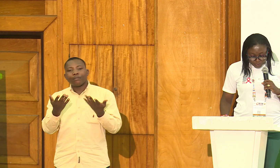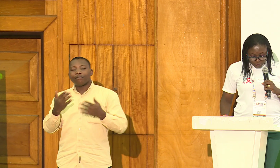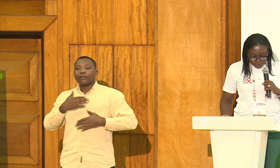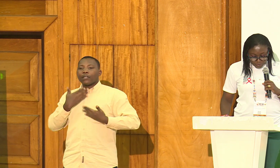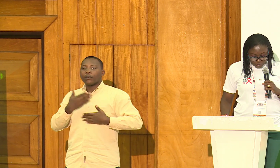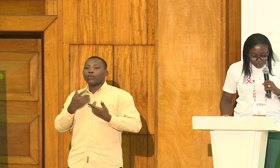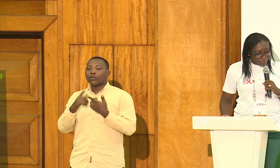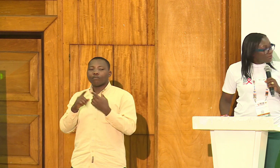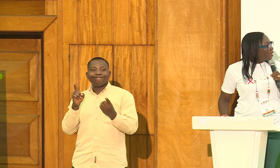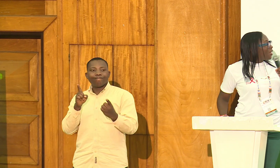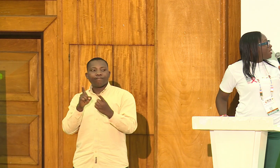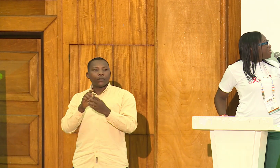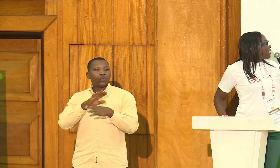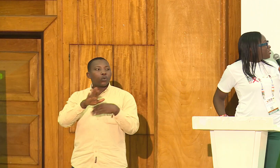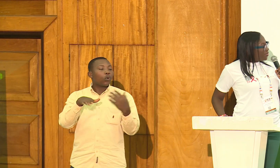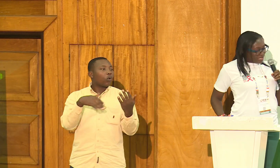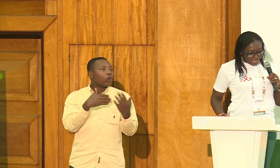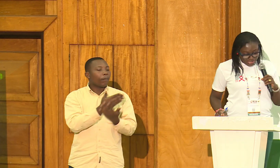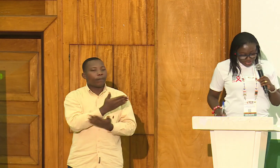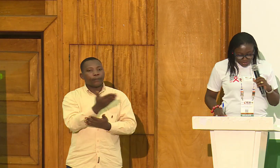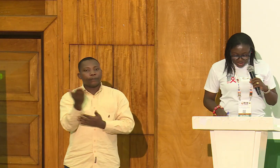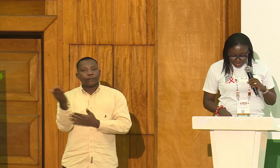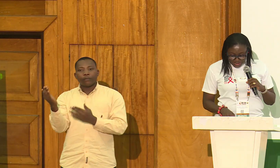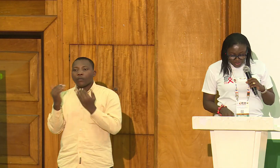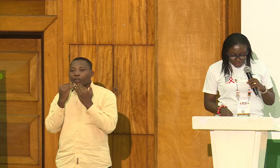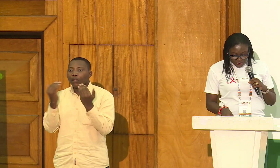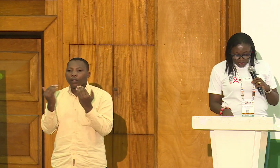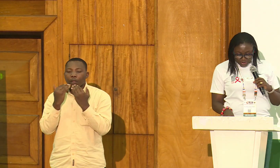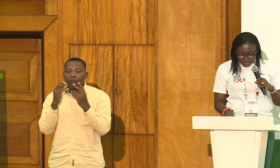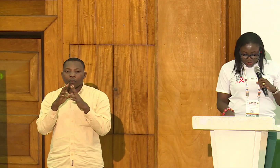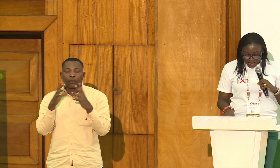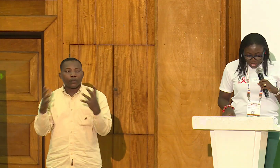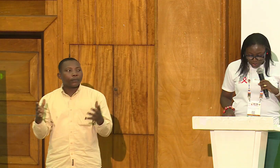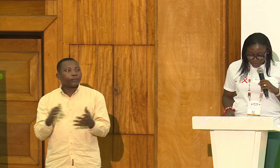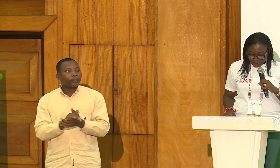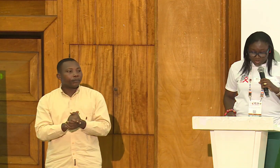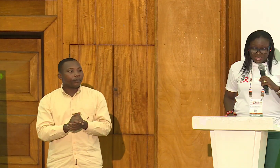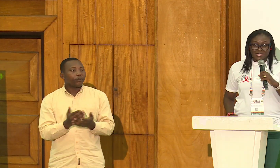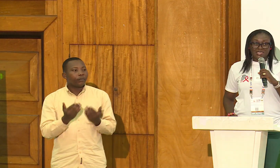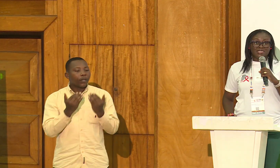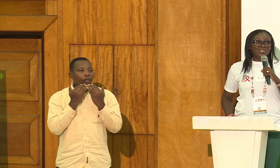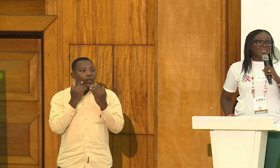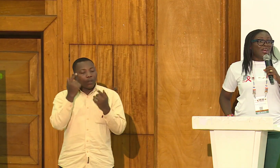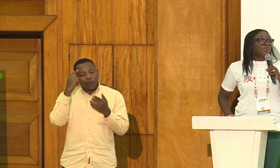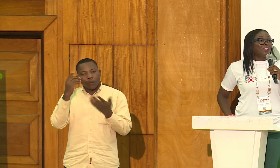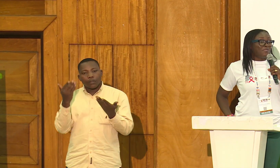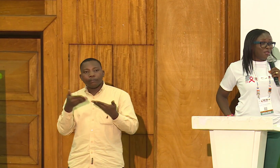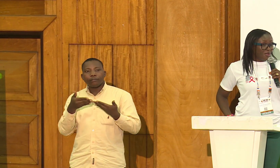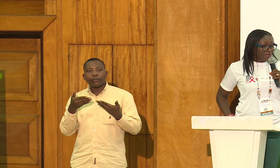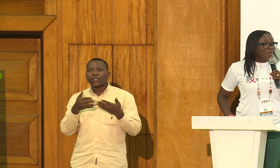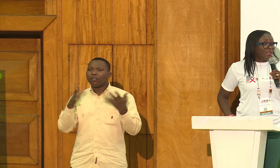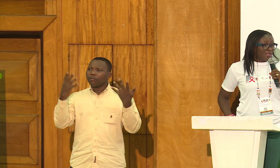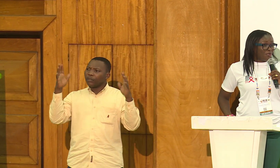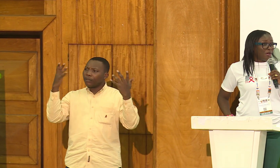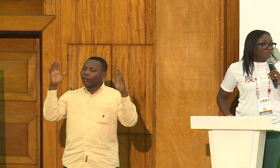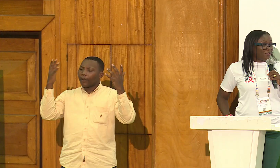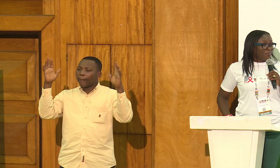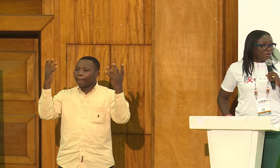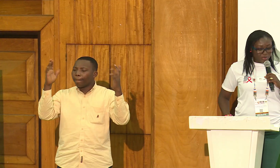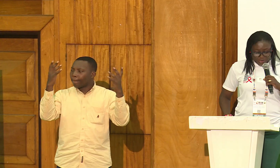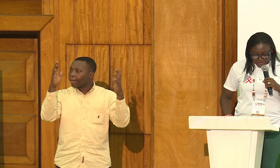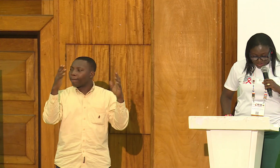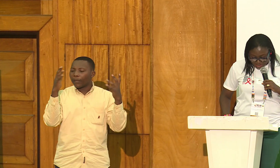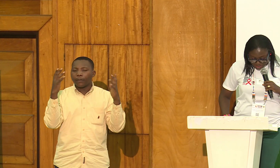all. Thank you, Dr. Chandiwana, for the eye-opening presentation. Can we give her another round